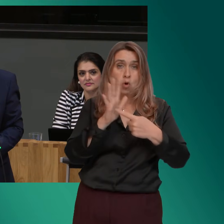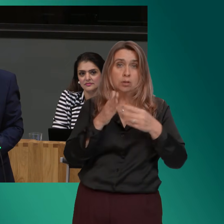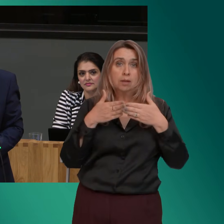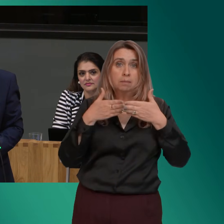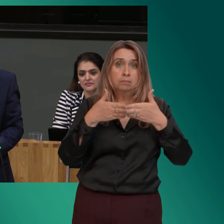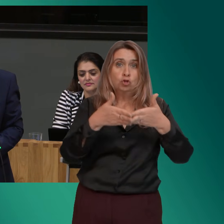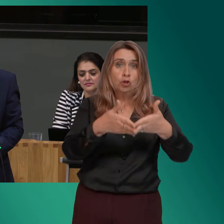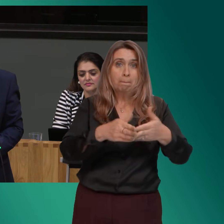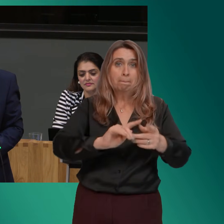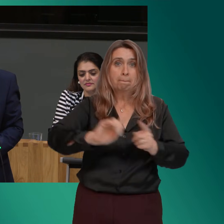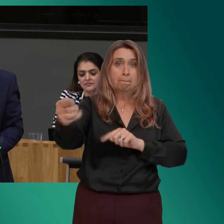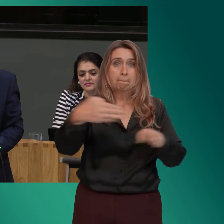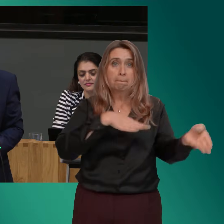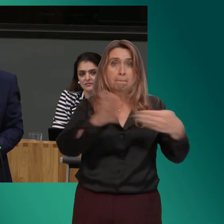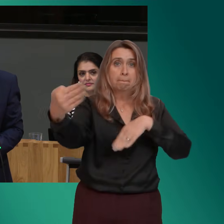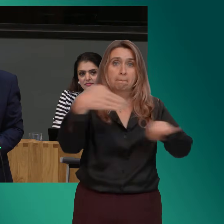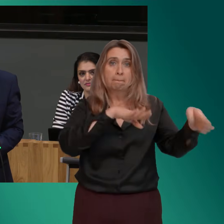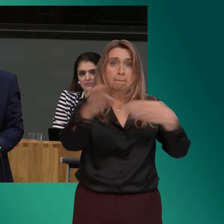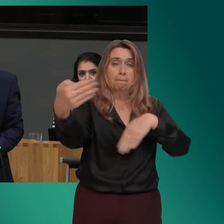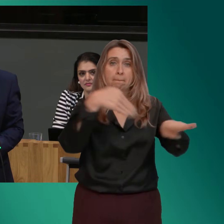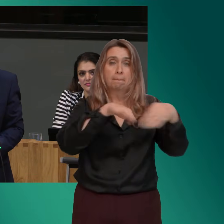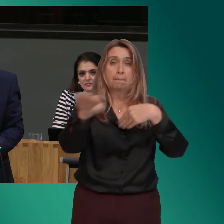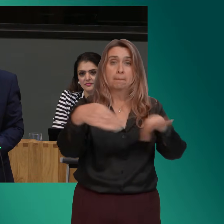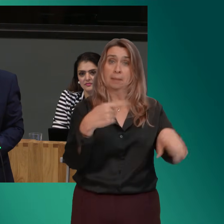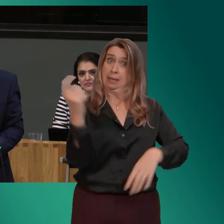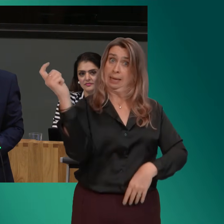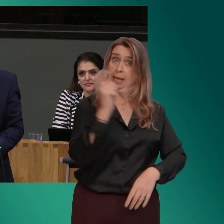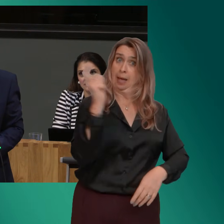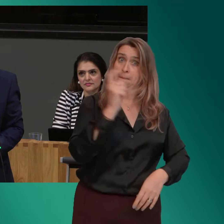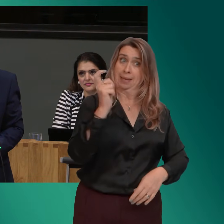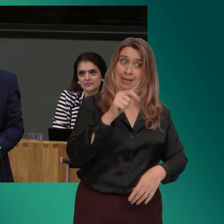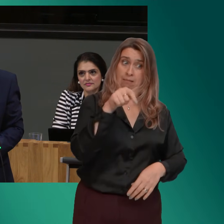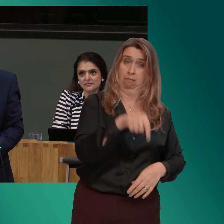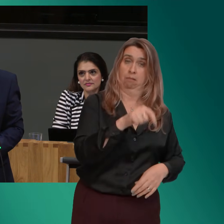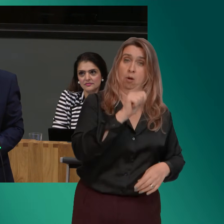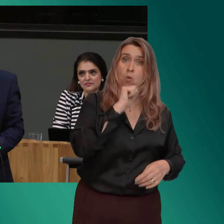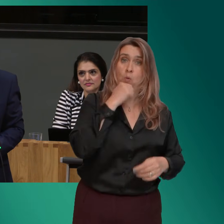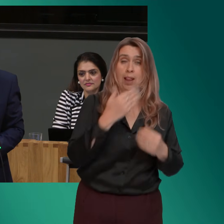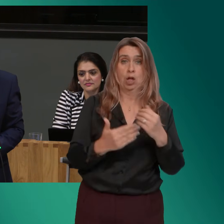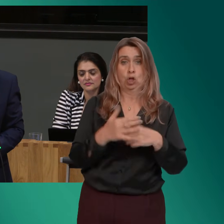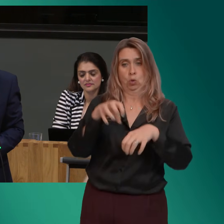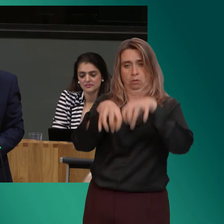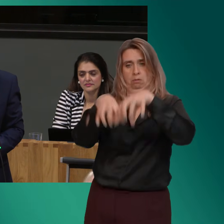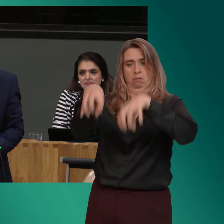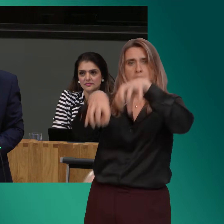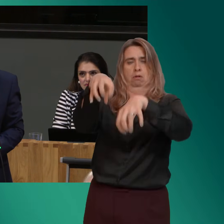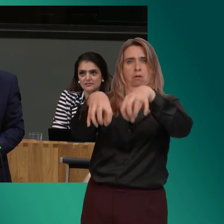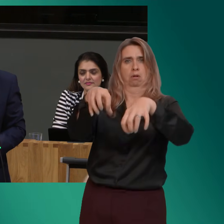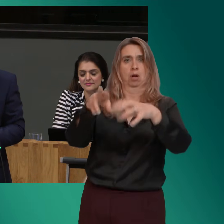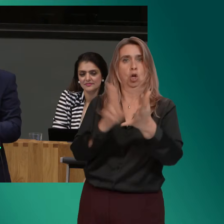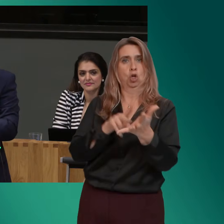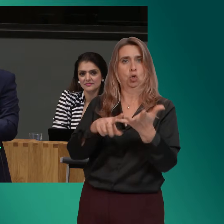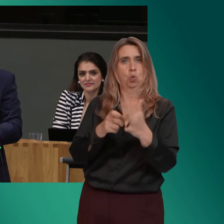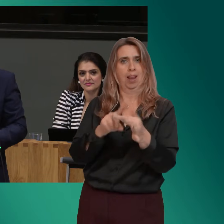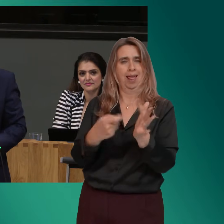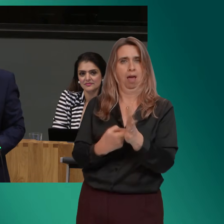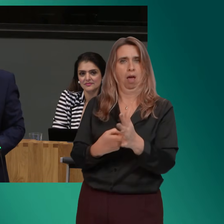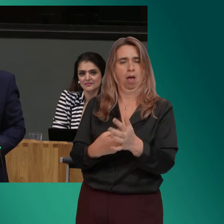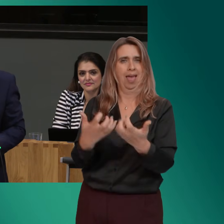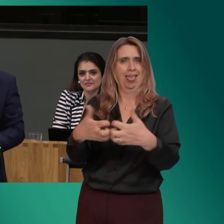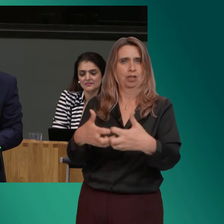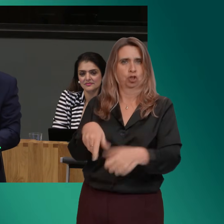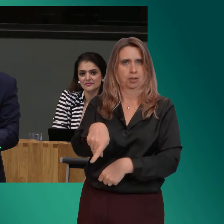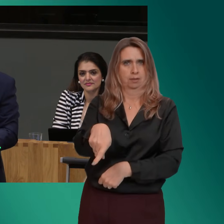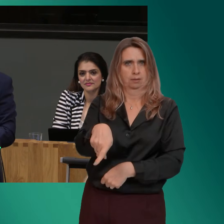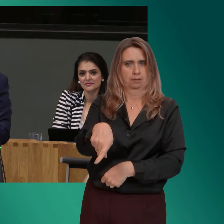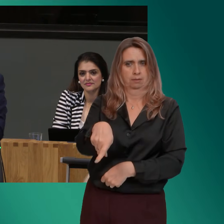in the United Kingdom and will soon be home to a very important nuclear power facility as well. My colleague,